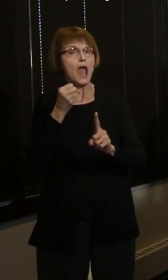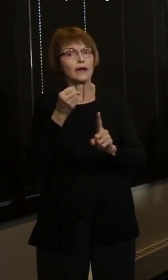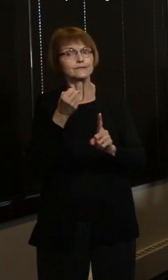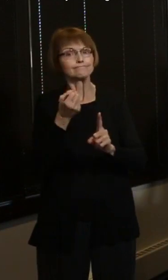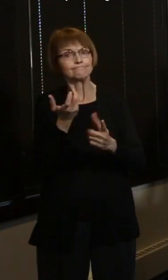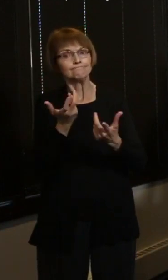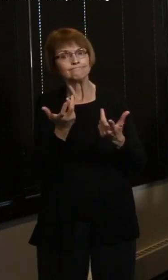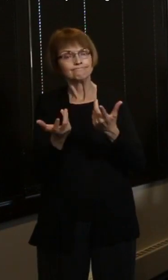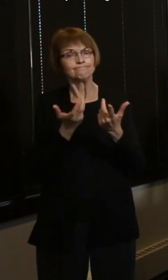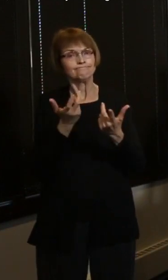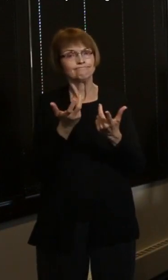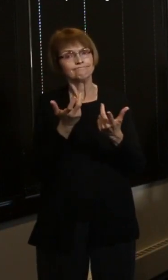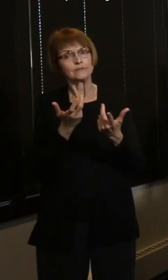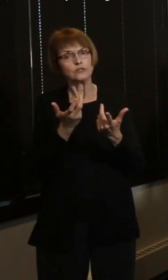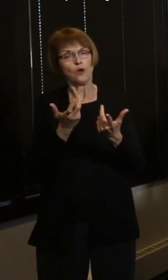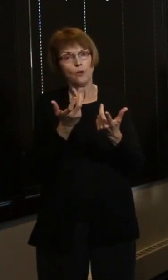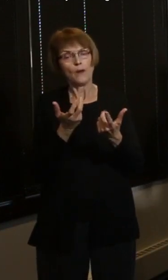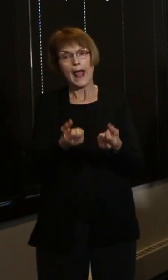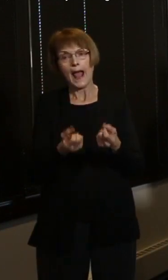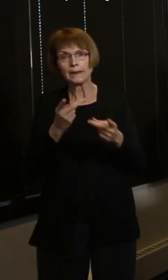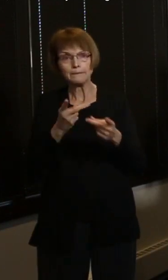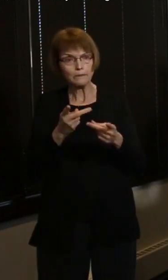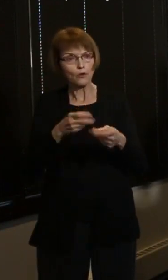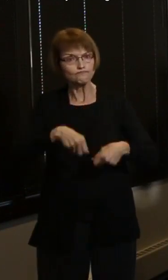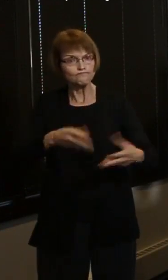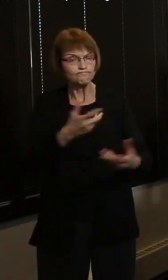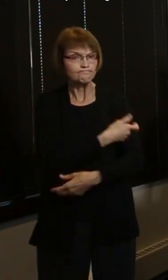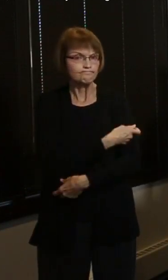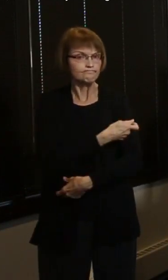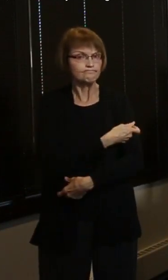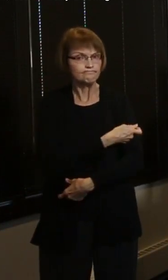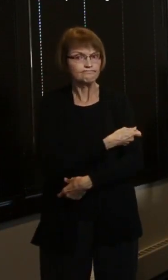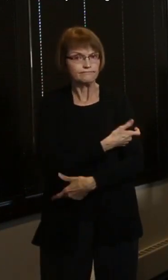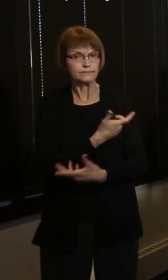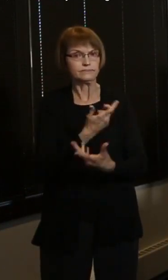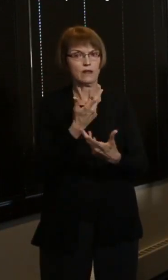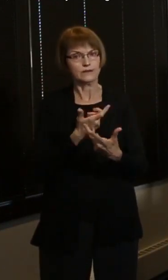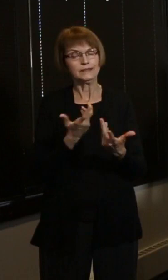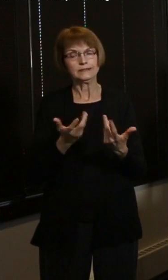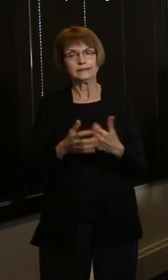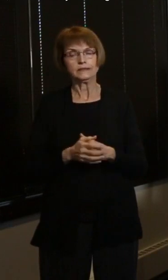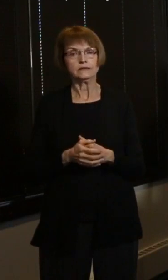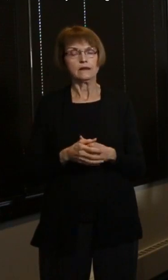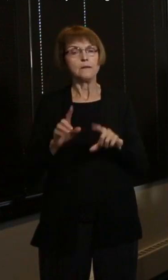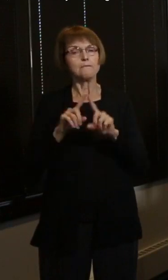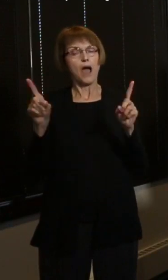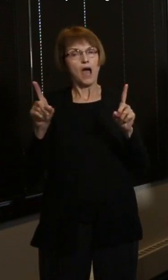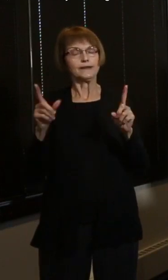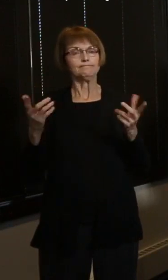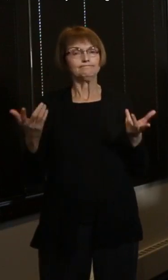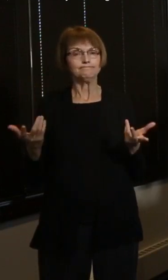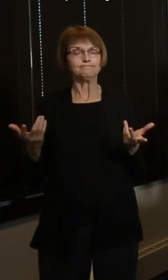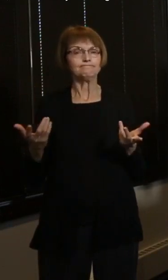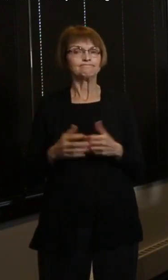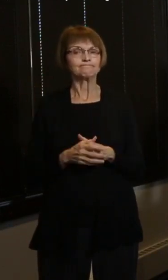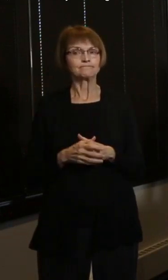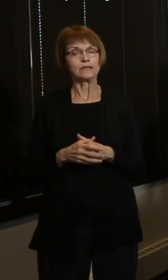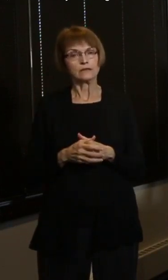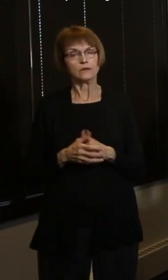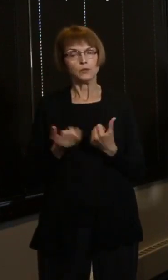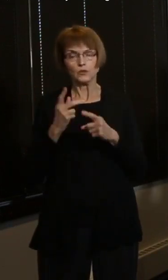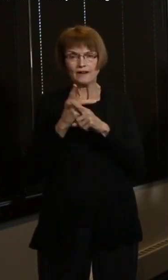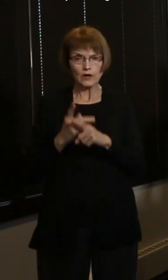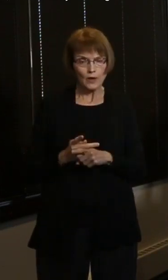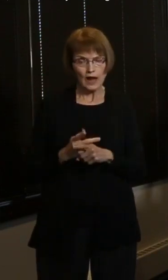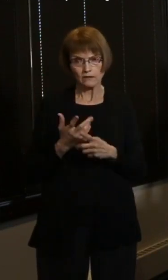on vaccine uptake or vaccination numbers within our region. However, we're still trying to figure out